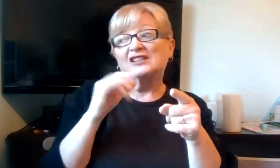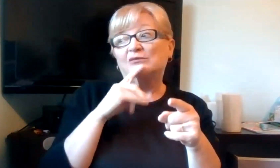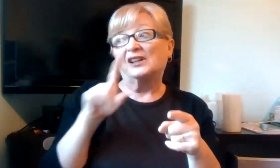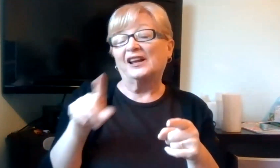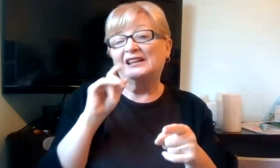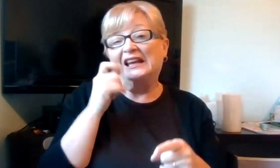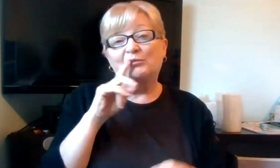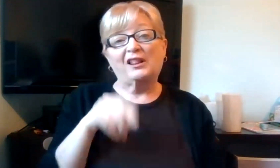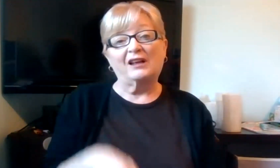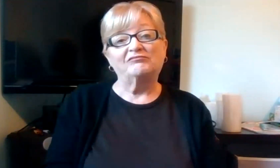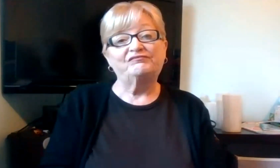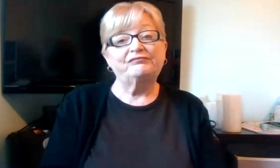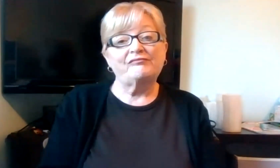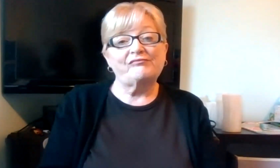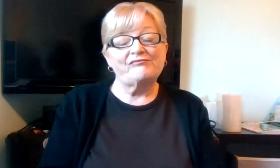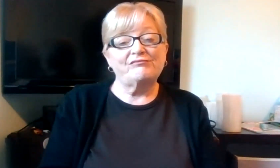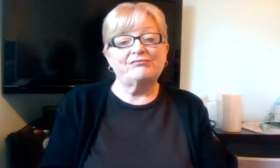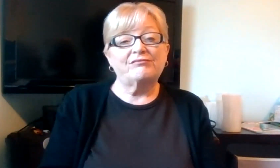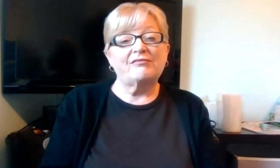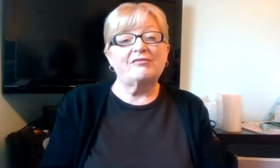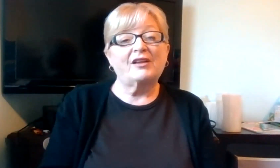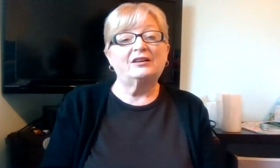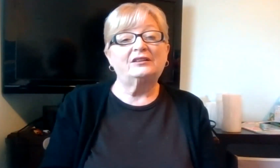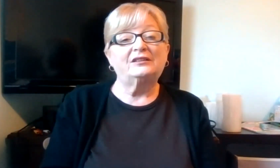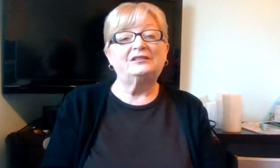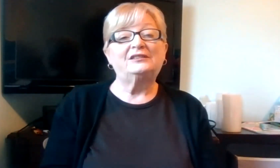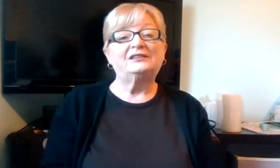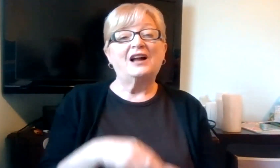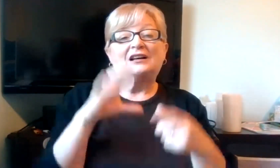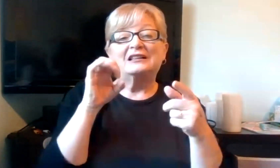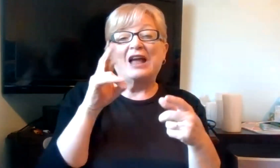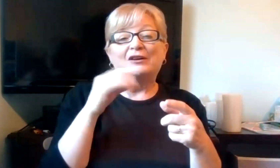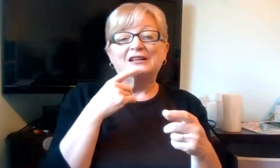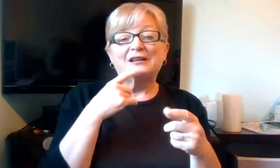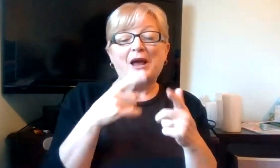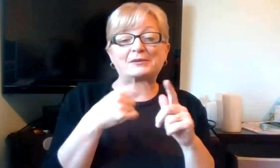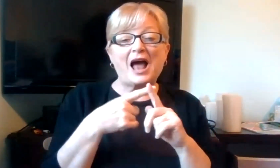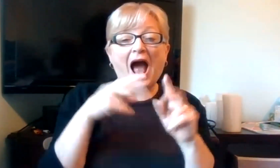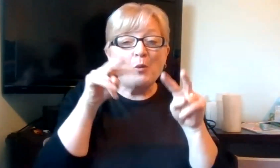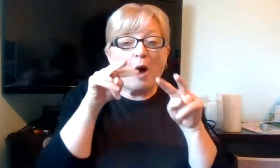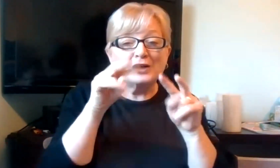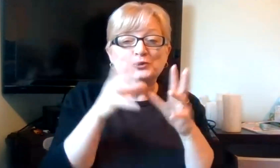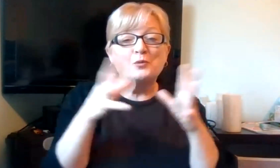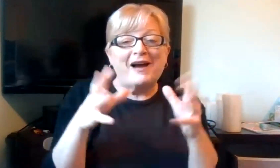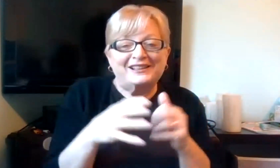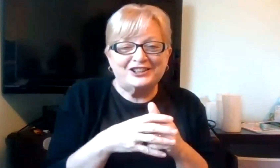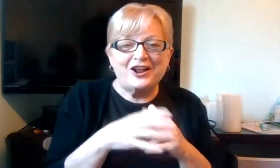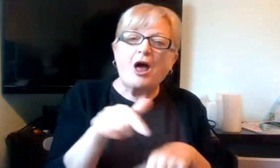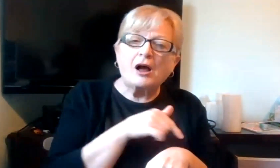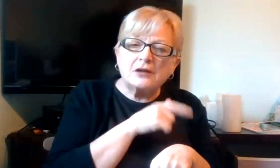Yeah. I might spend way more time watching it than I need to. It's fine.